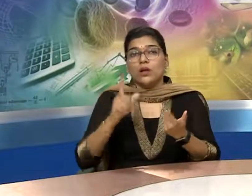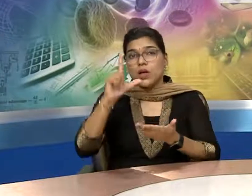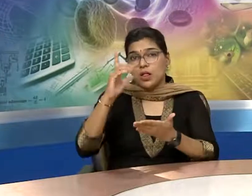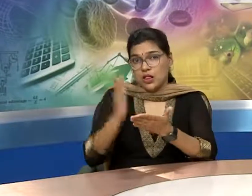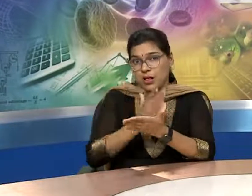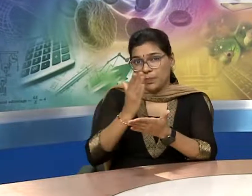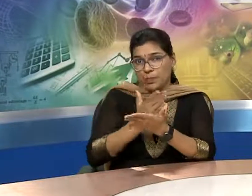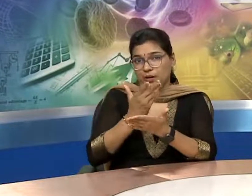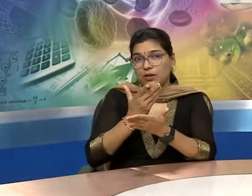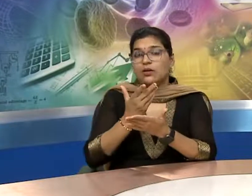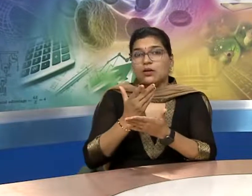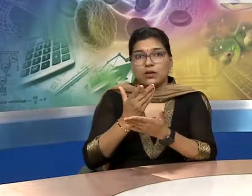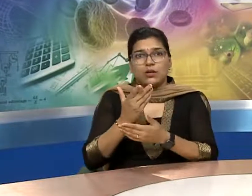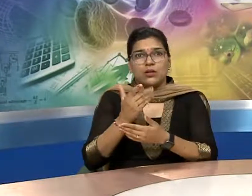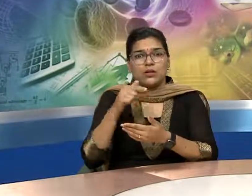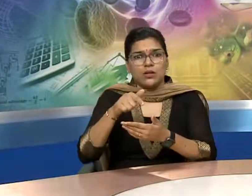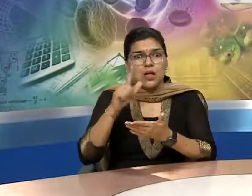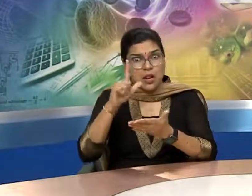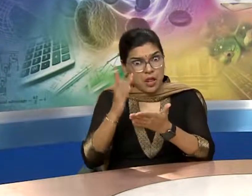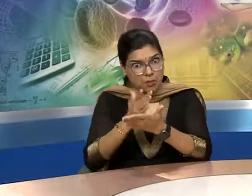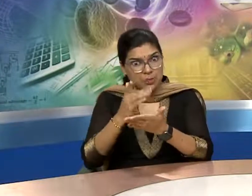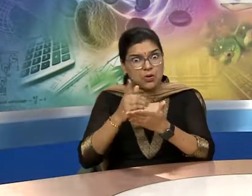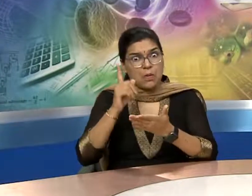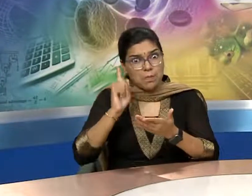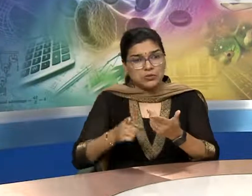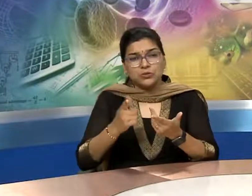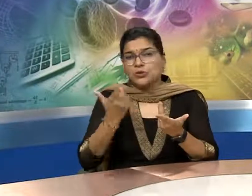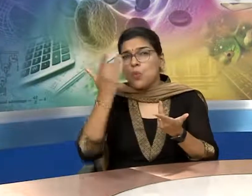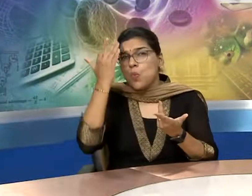Now here on this screen you can see